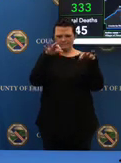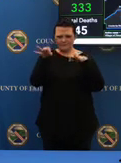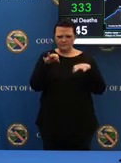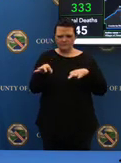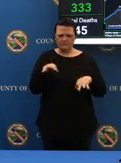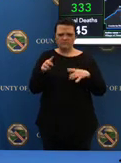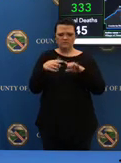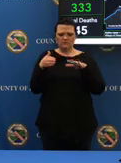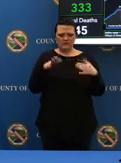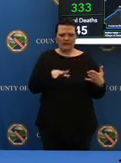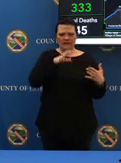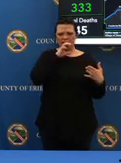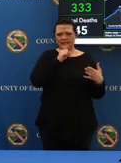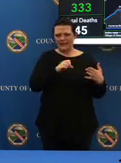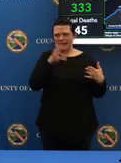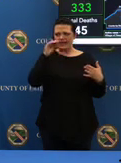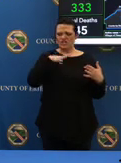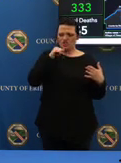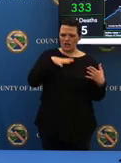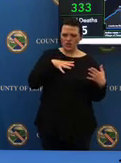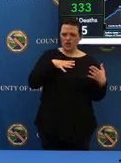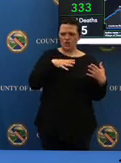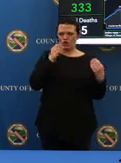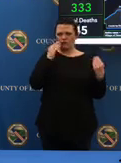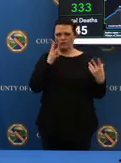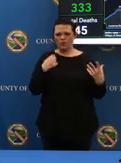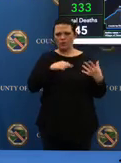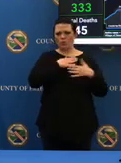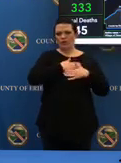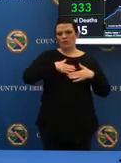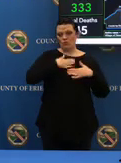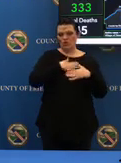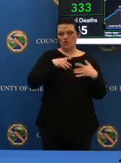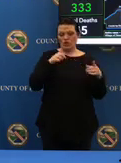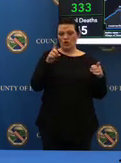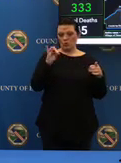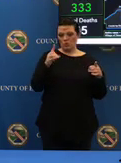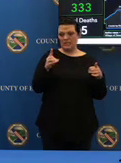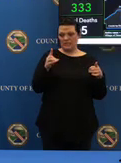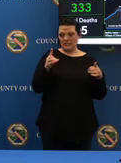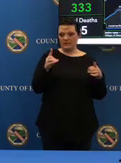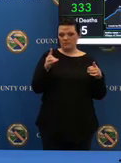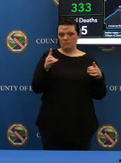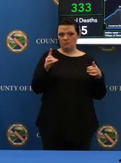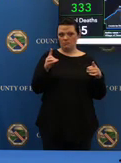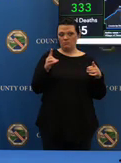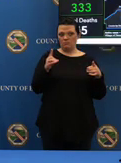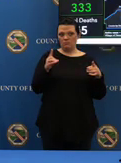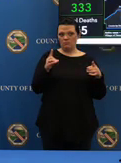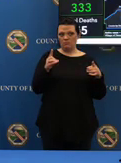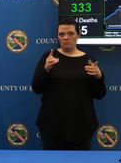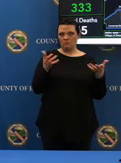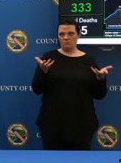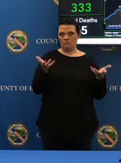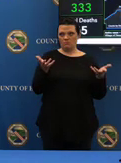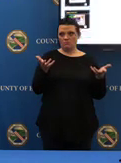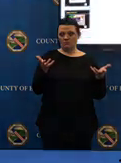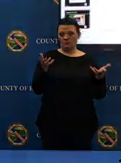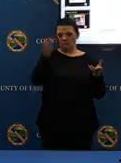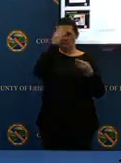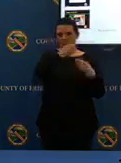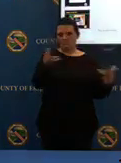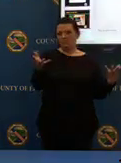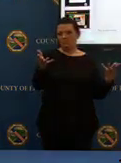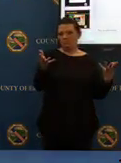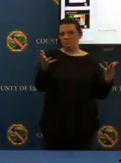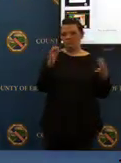to death, age, gender information. We appreciate the fact that you did manage to put forward the